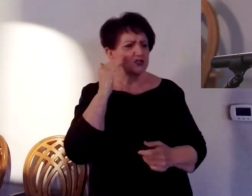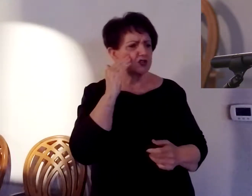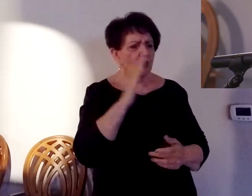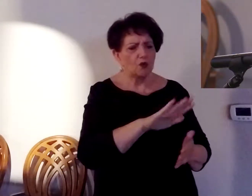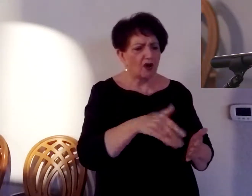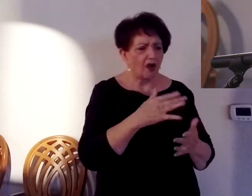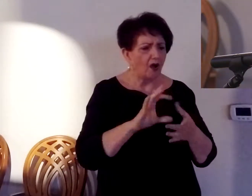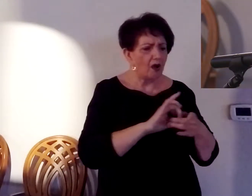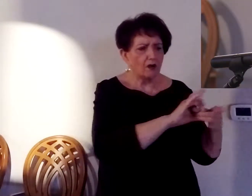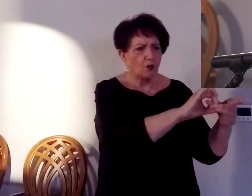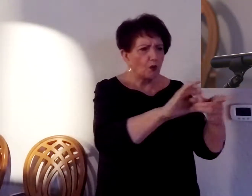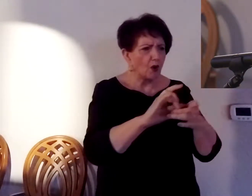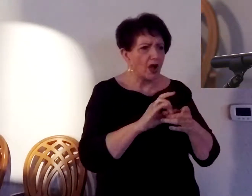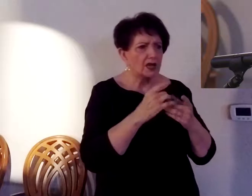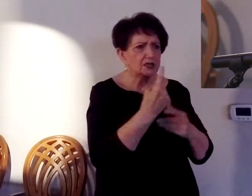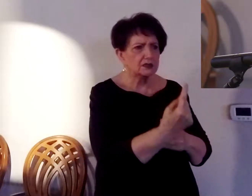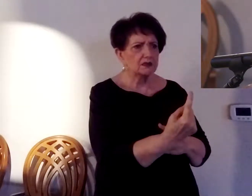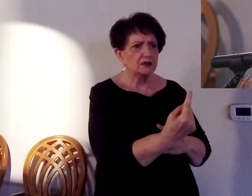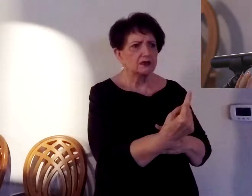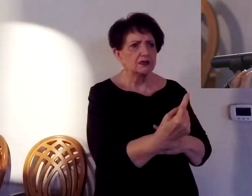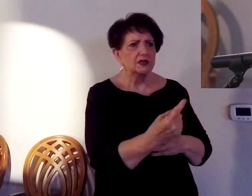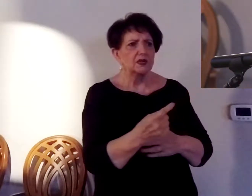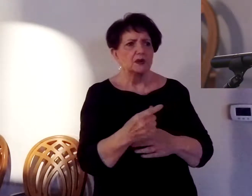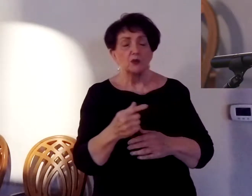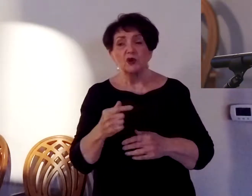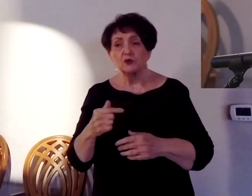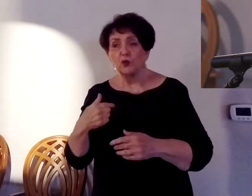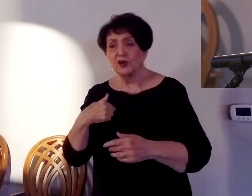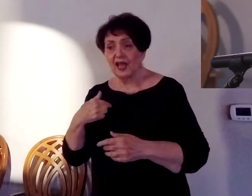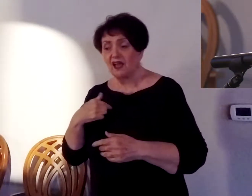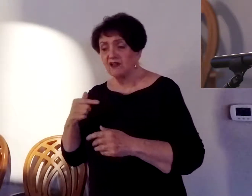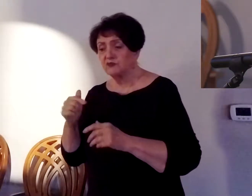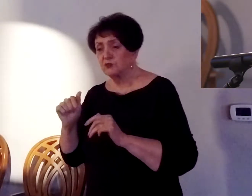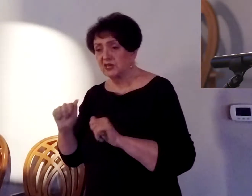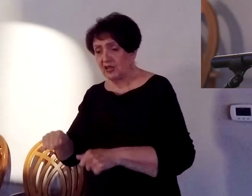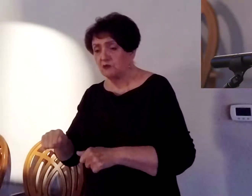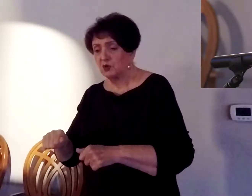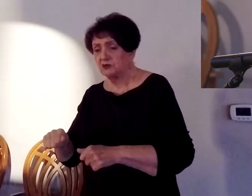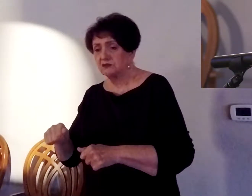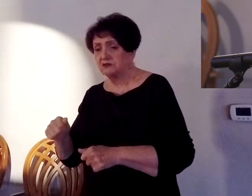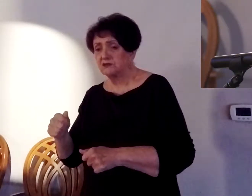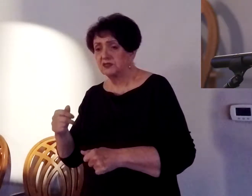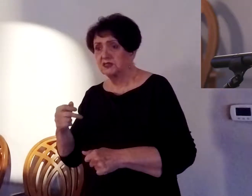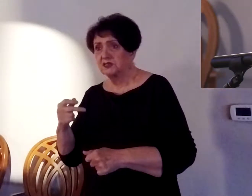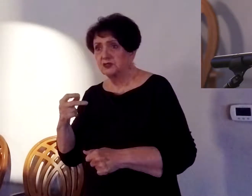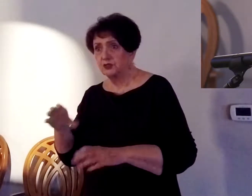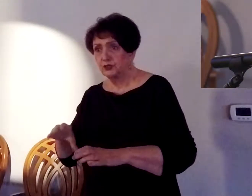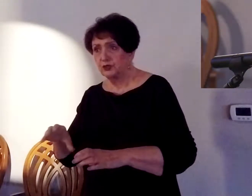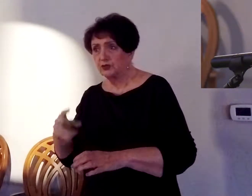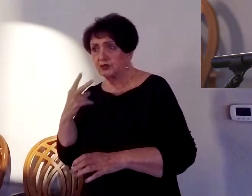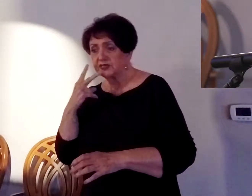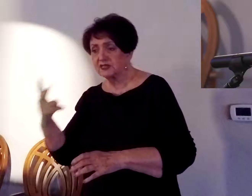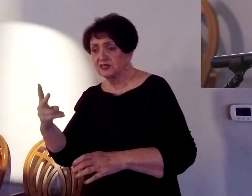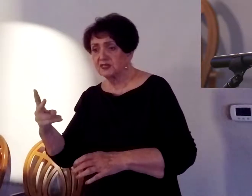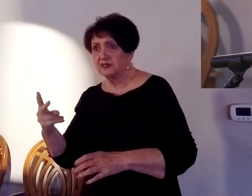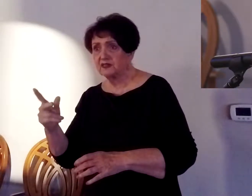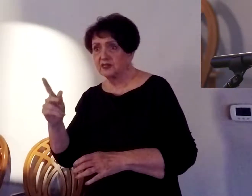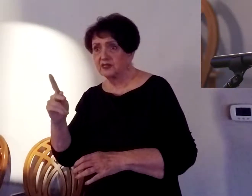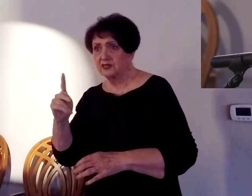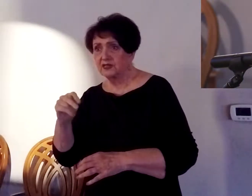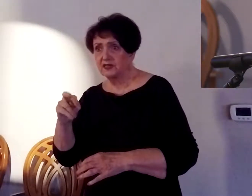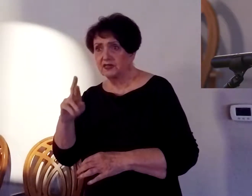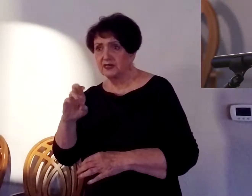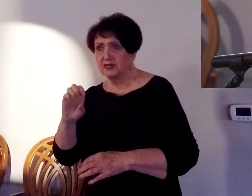What I have been able to do was to see that most of those ISIS members are young